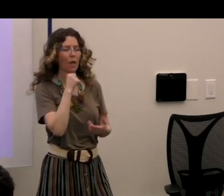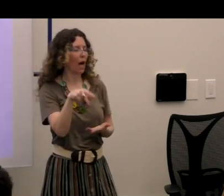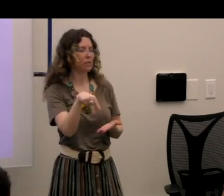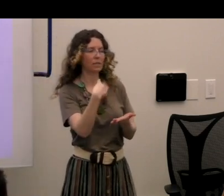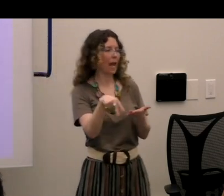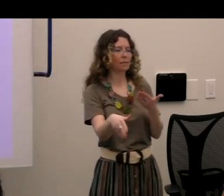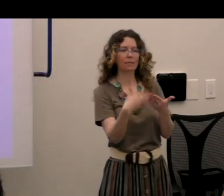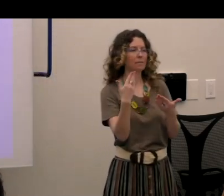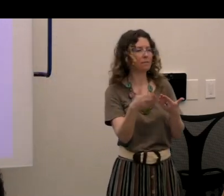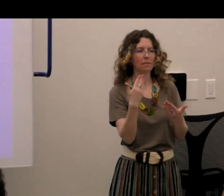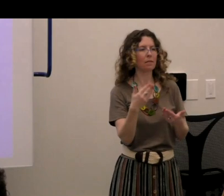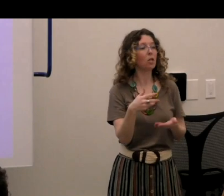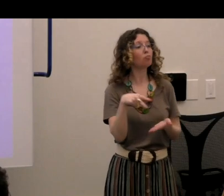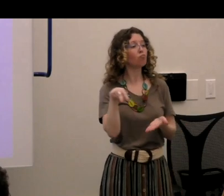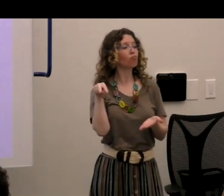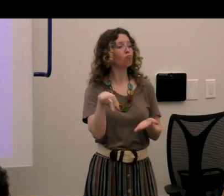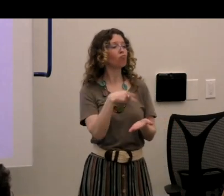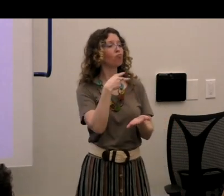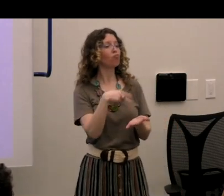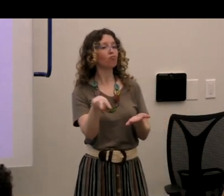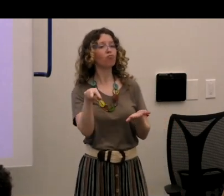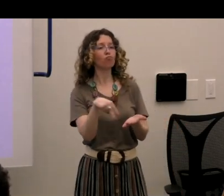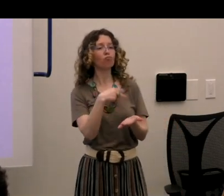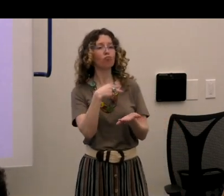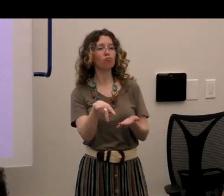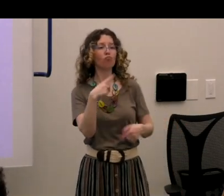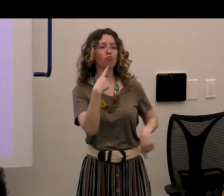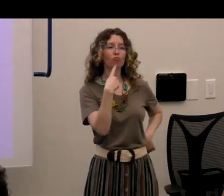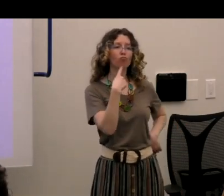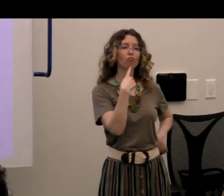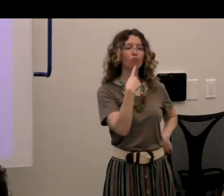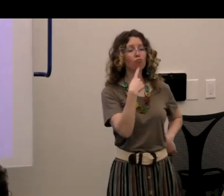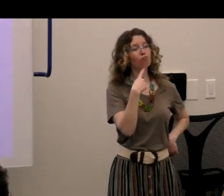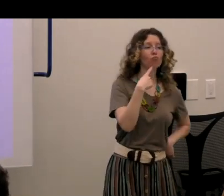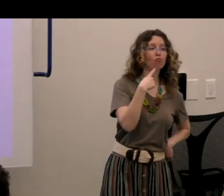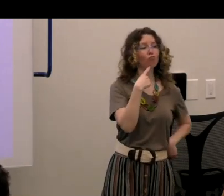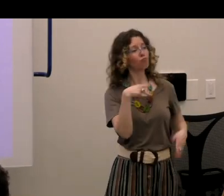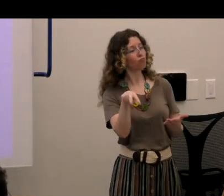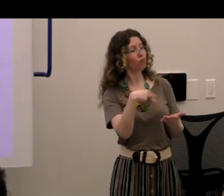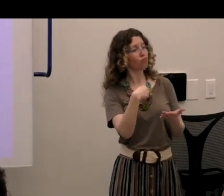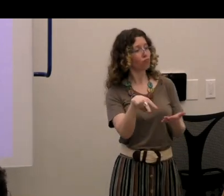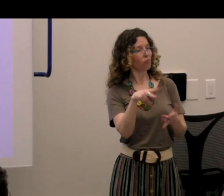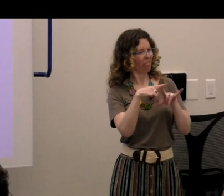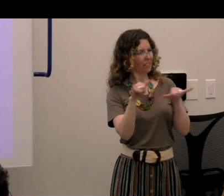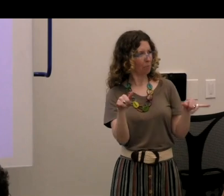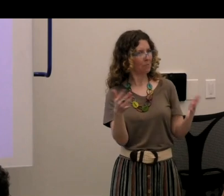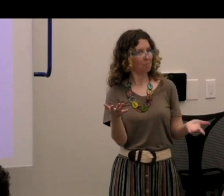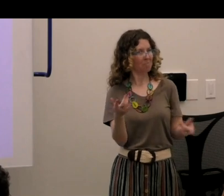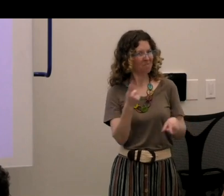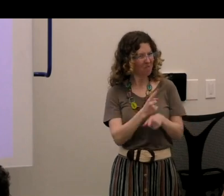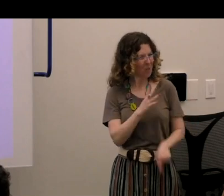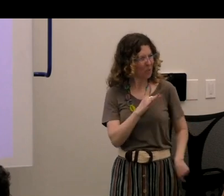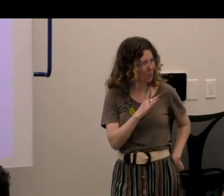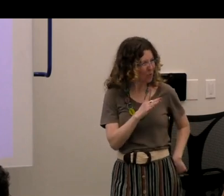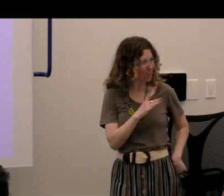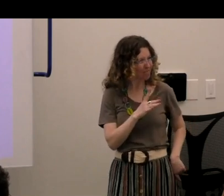the morphology. We don't say an easy dance. We say a dance like so, with their lips pursed